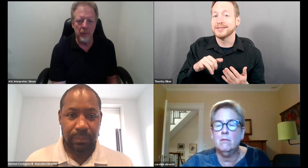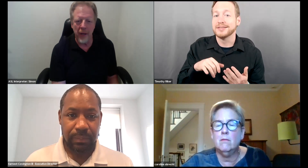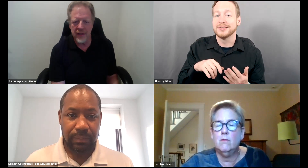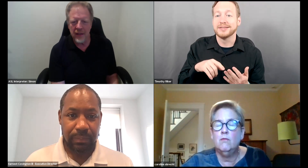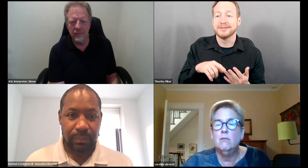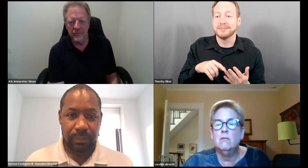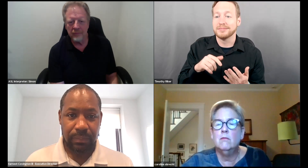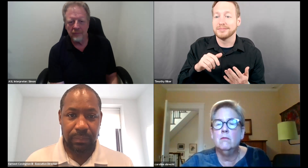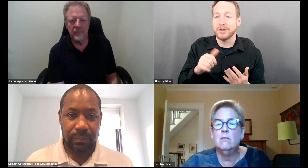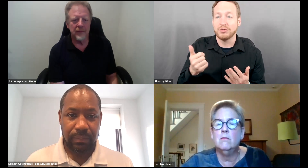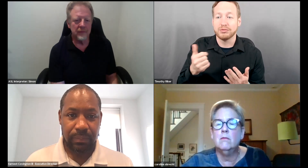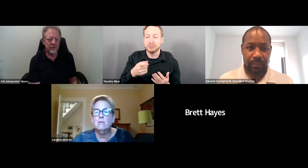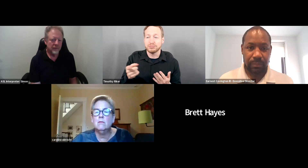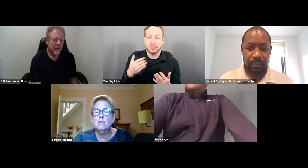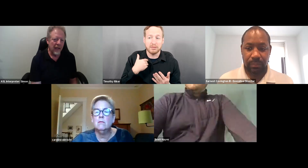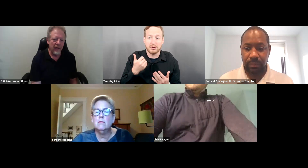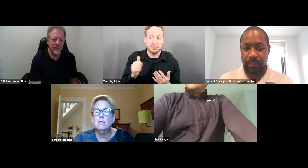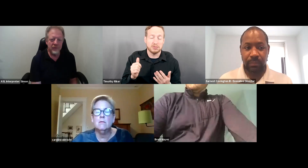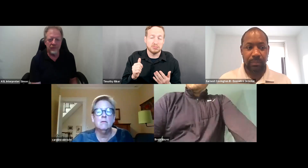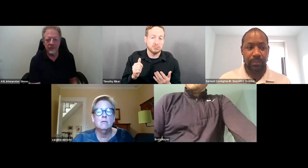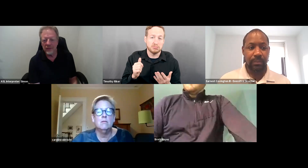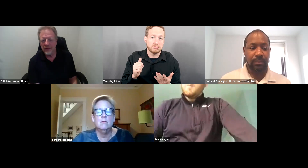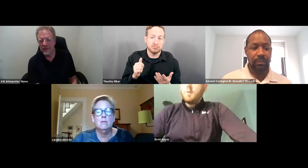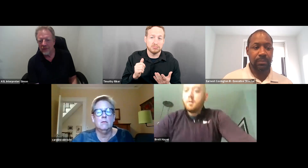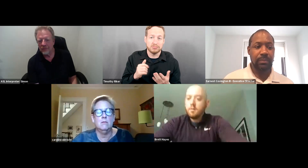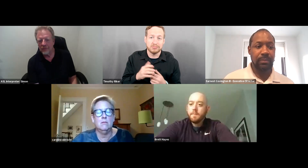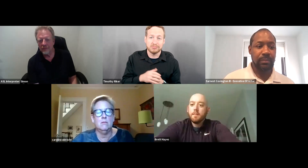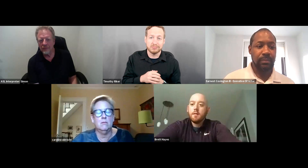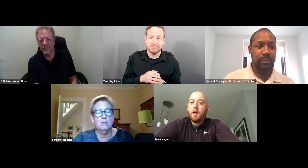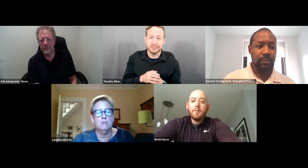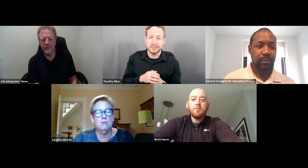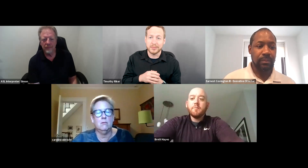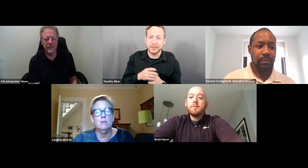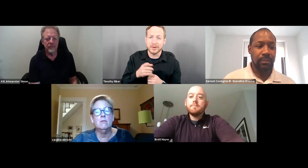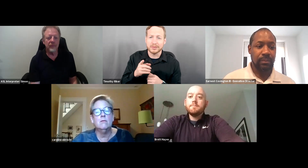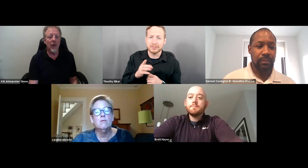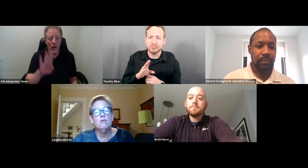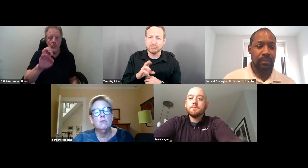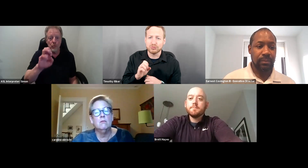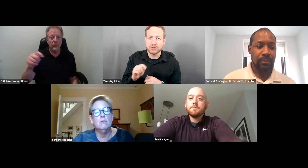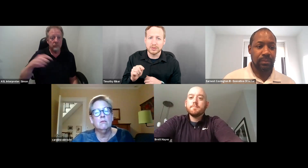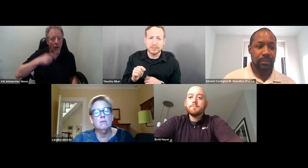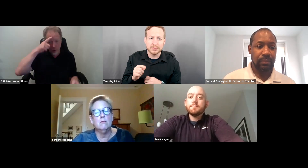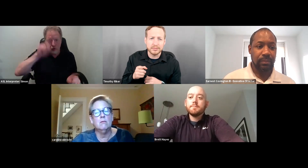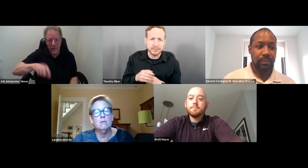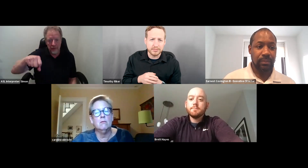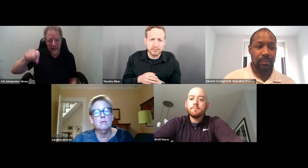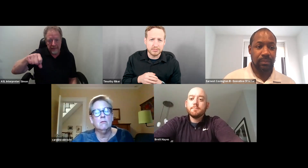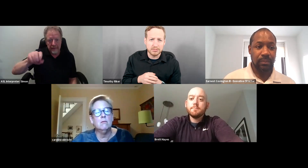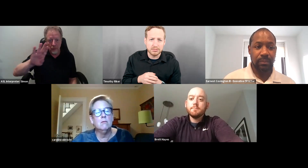Okay, and Betsy. Any others? I'm in agreement.